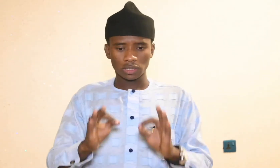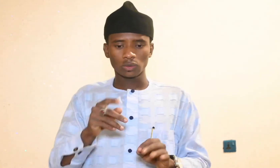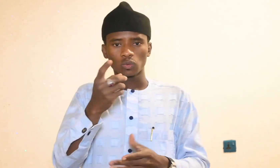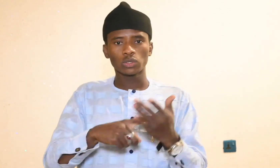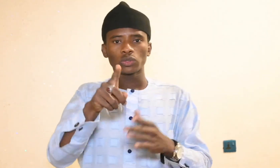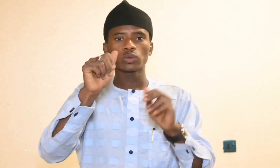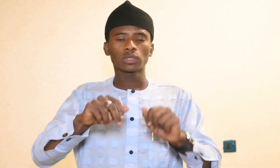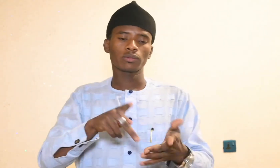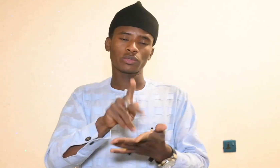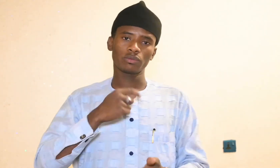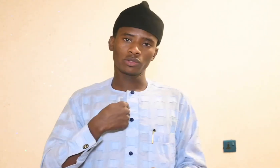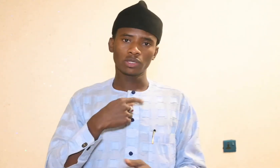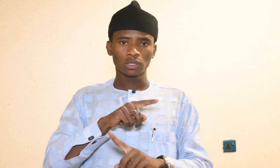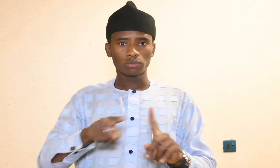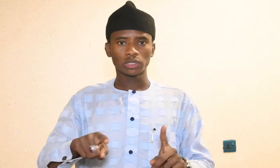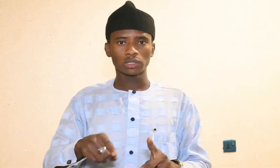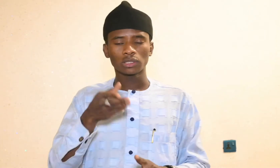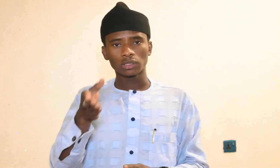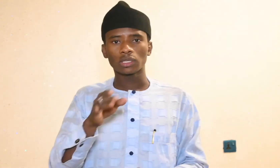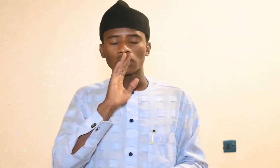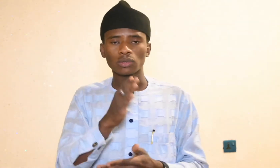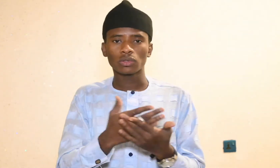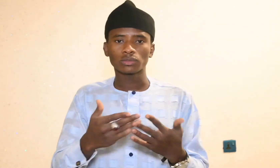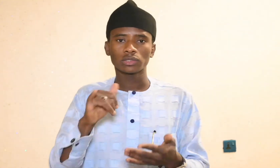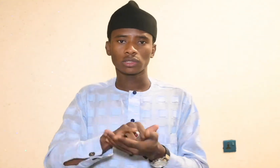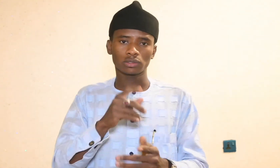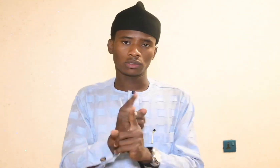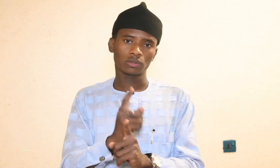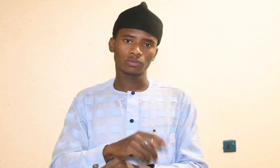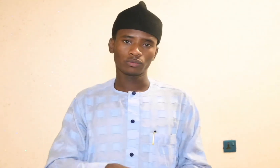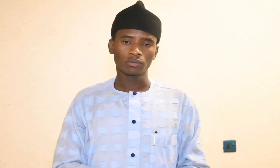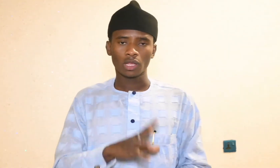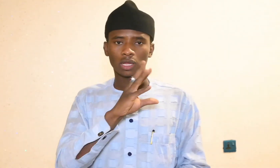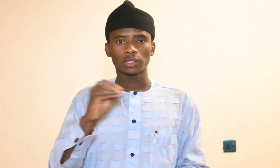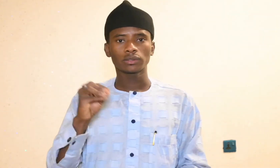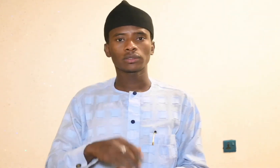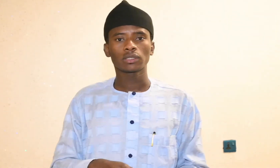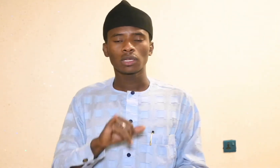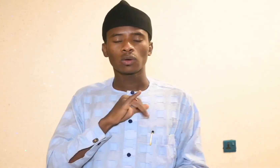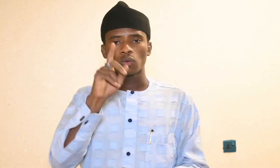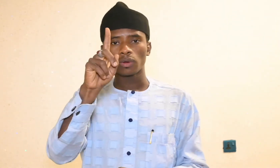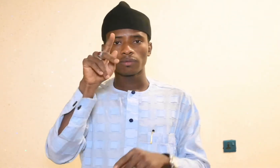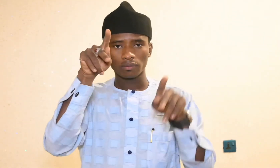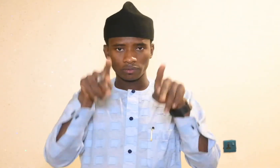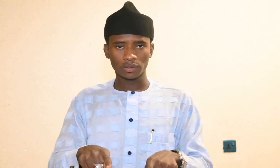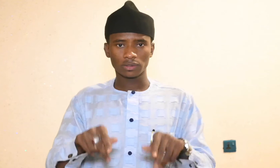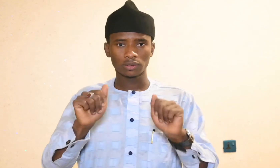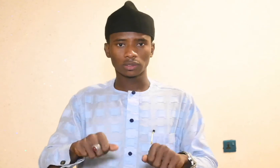what? There's also good news that is happening right now. And one person can get an opportunity into an